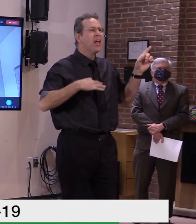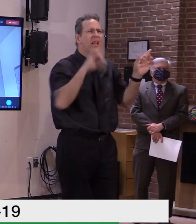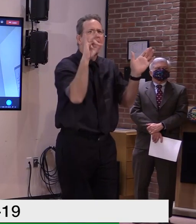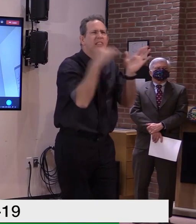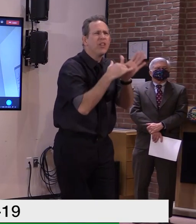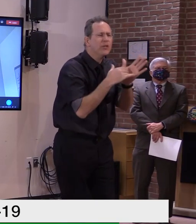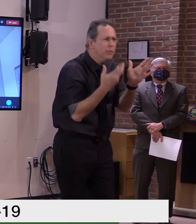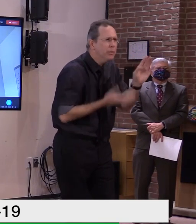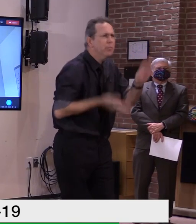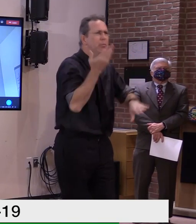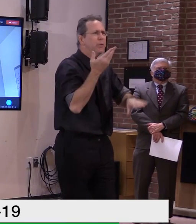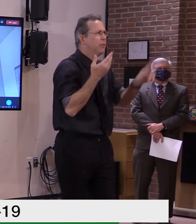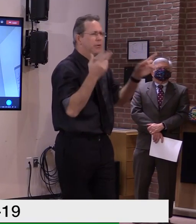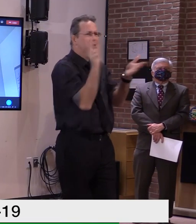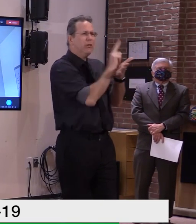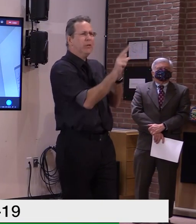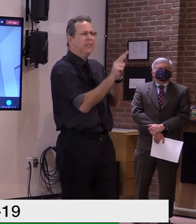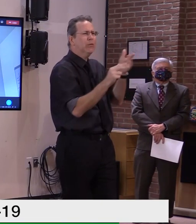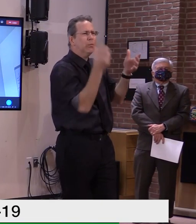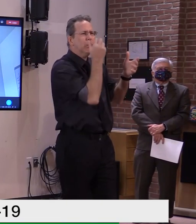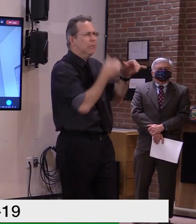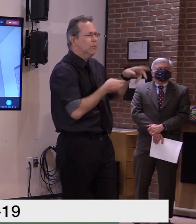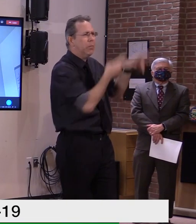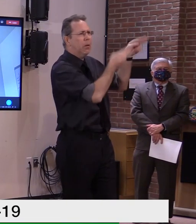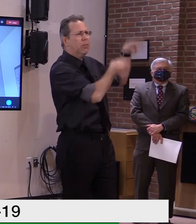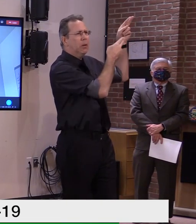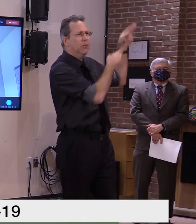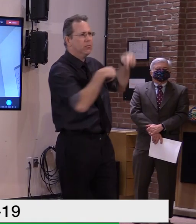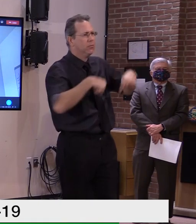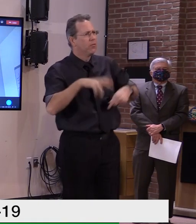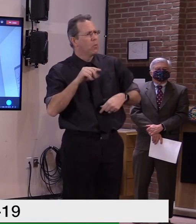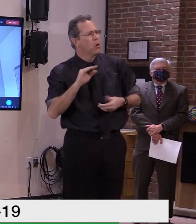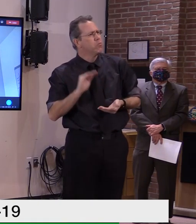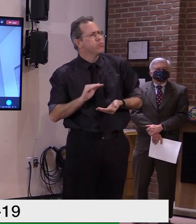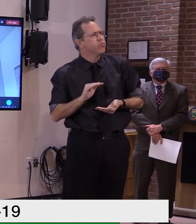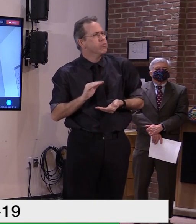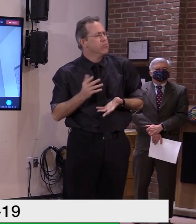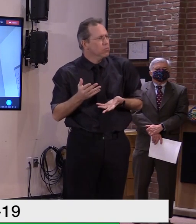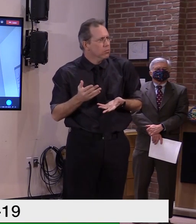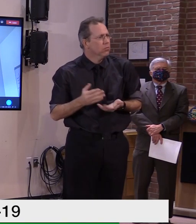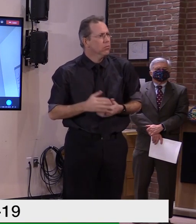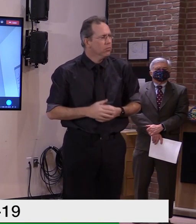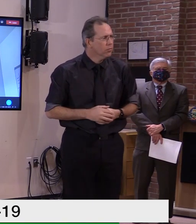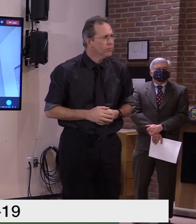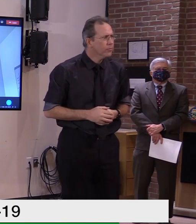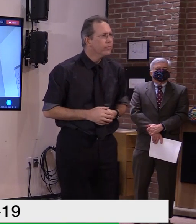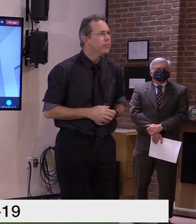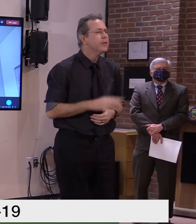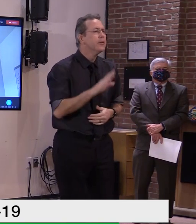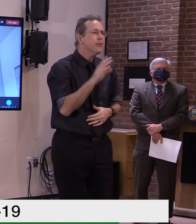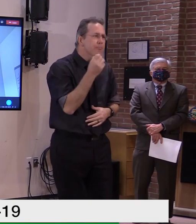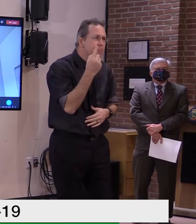to the best of my knowledge, is the only statewide surveillance testing program in the country focused on school staff.